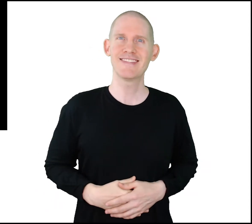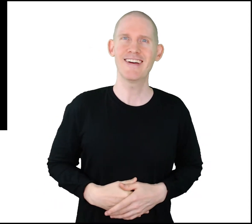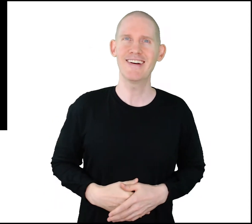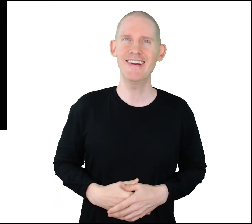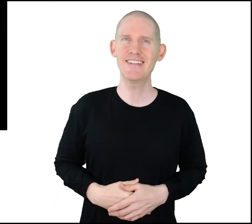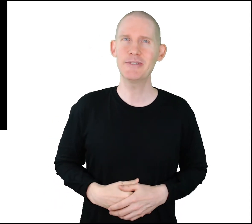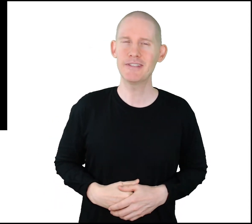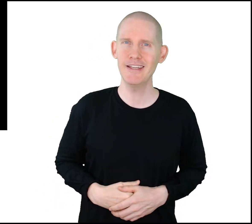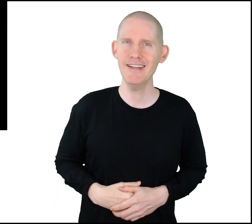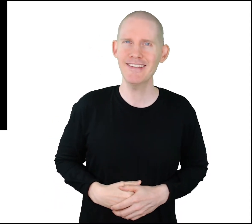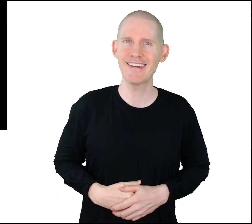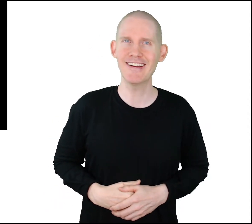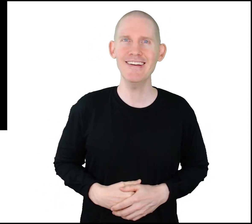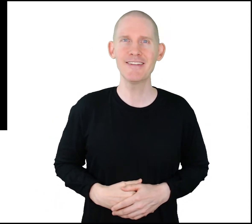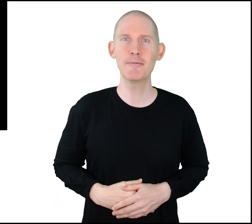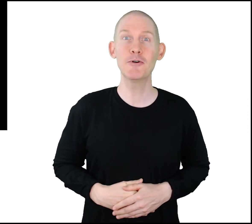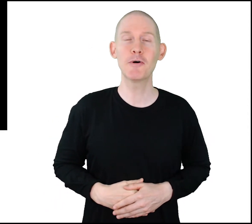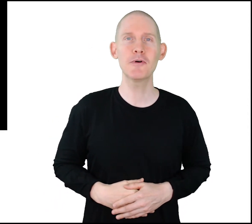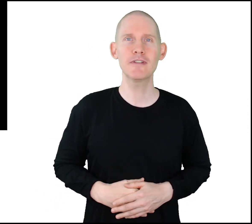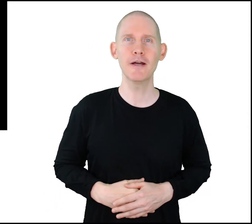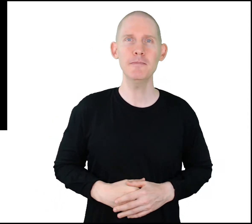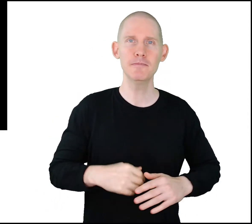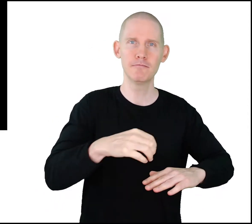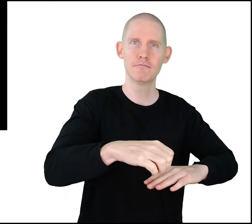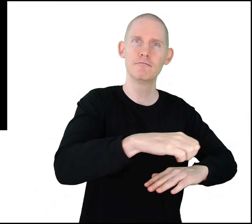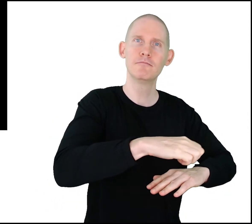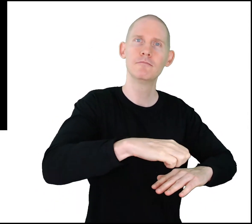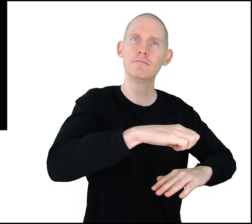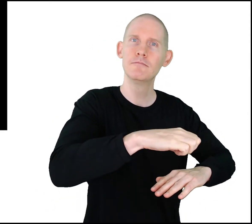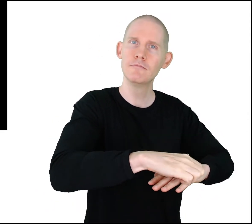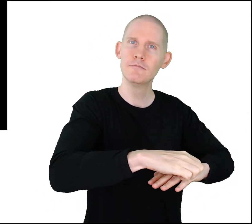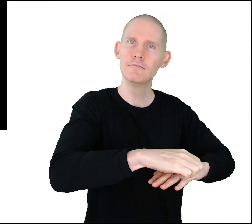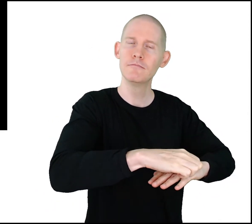All right, did you see it? Let me do it one more time.